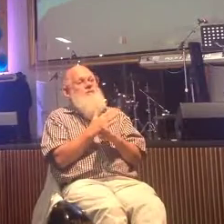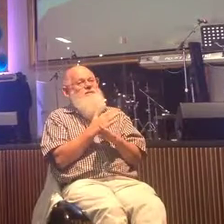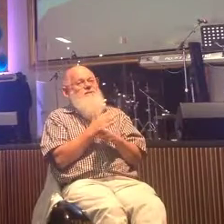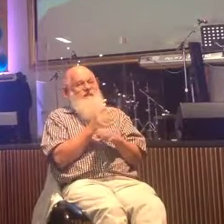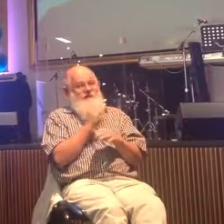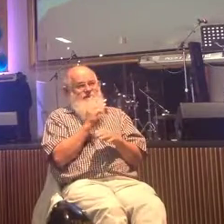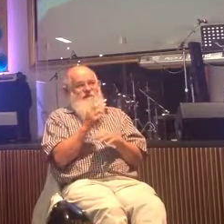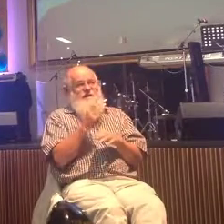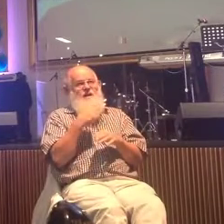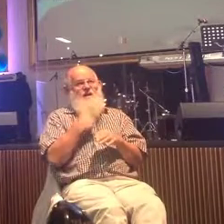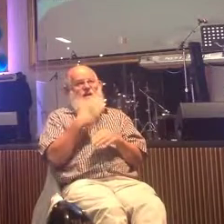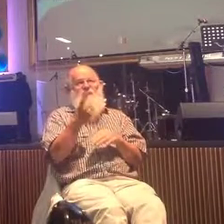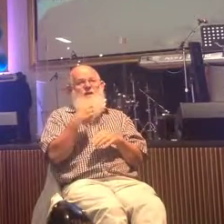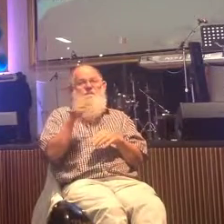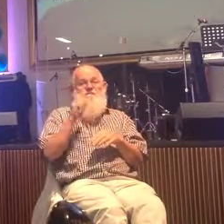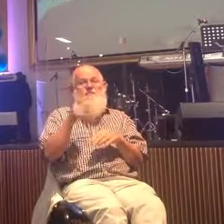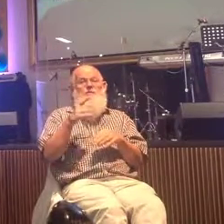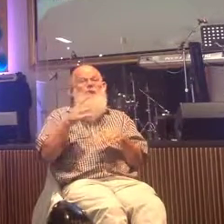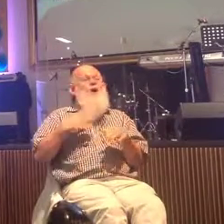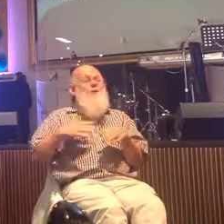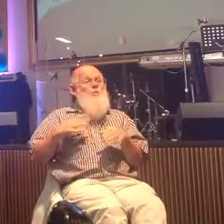well, I've come here for a reason.